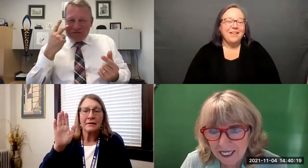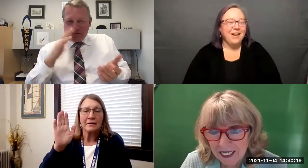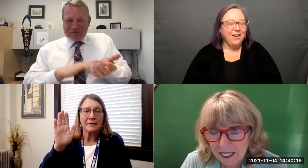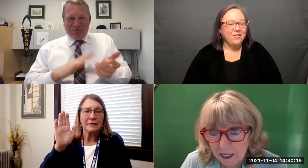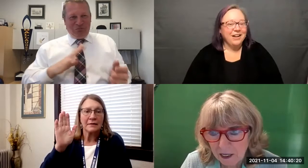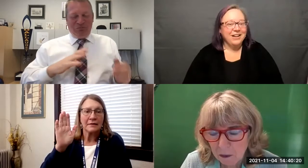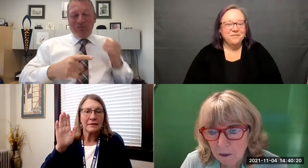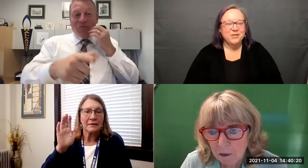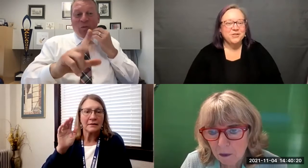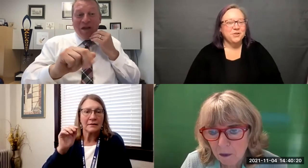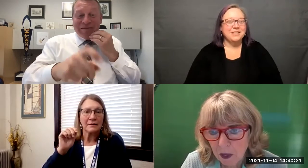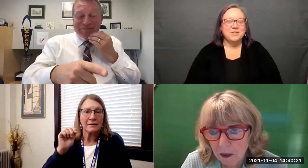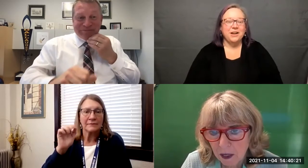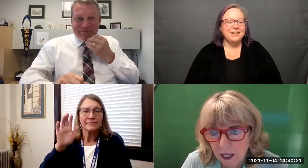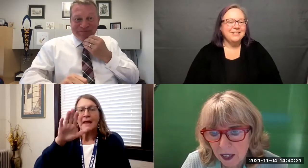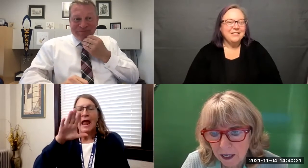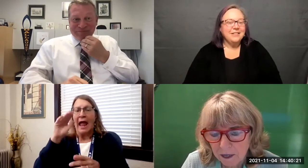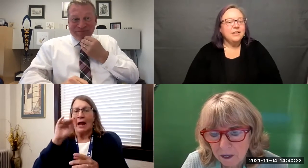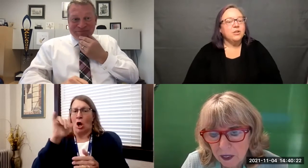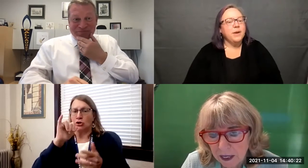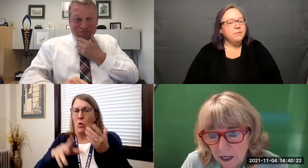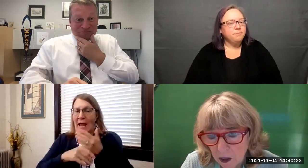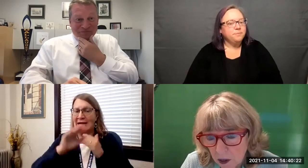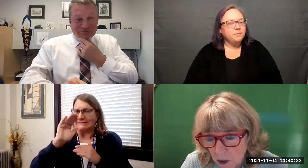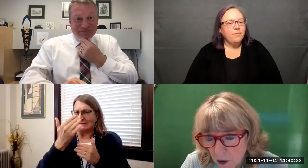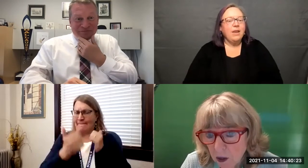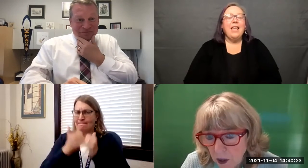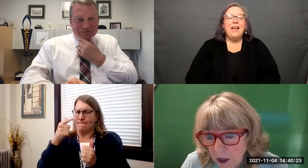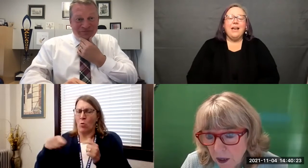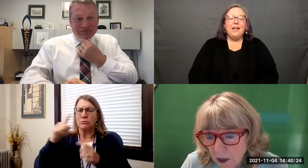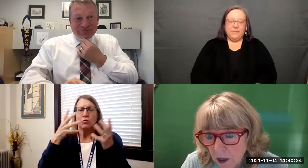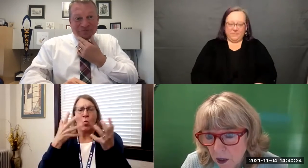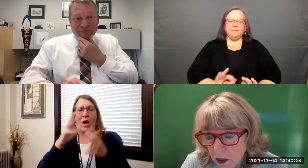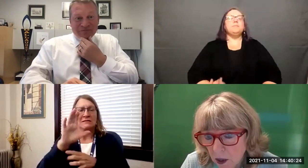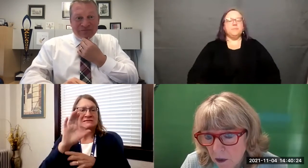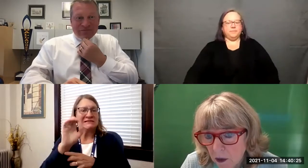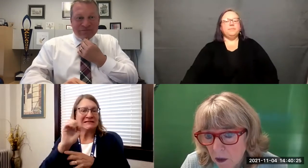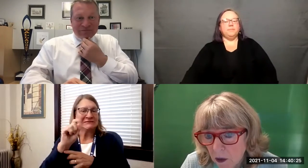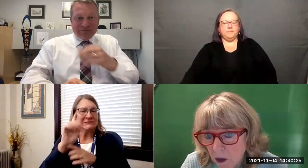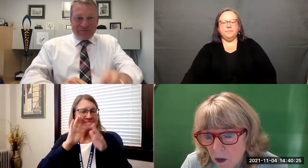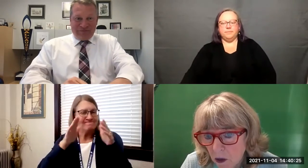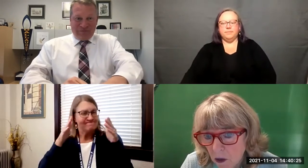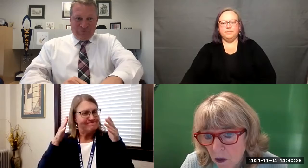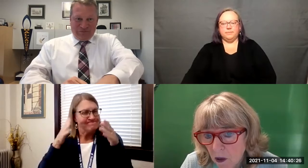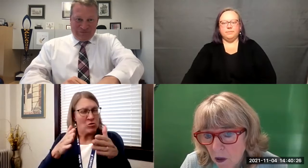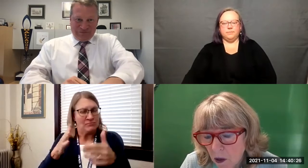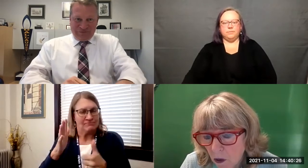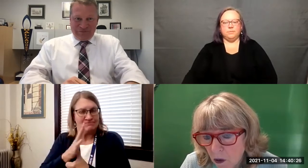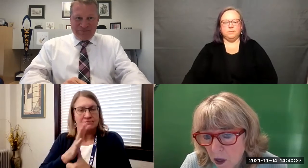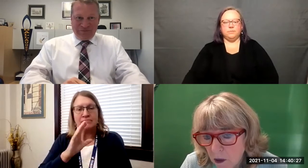Yeah. All right. First group. That's great. Luann. Yeah, I just also wanted to add that most of the focus was on